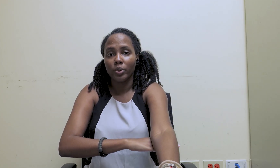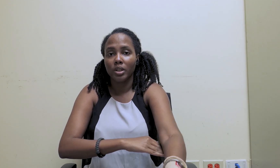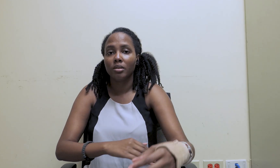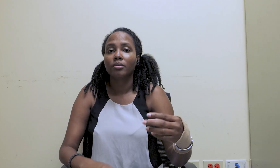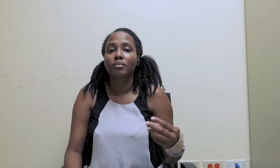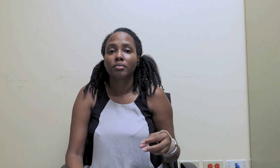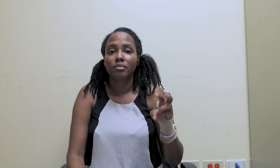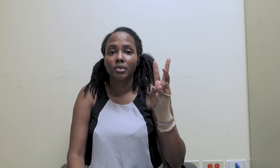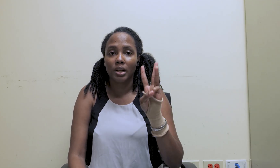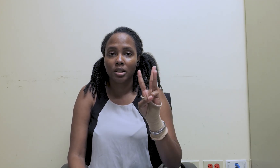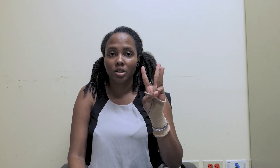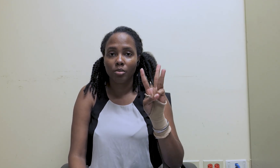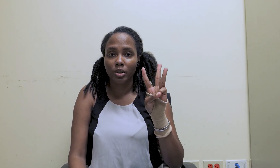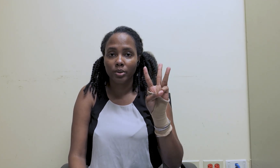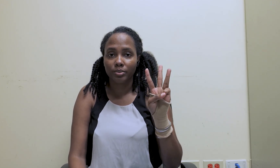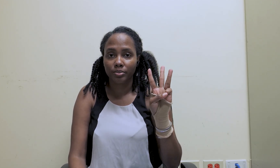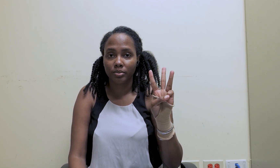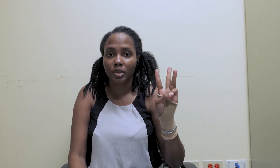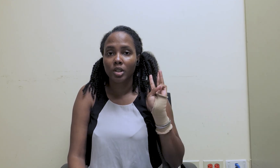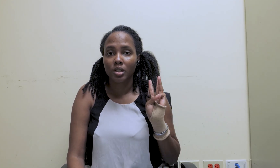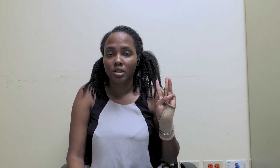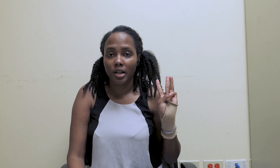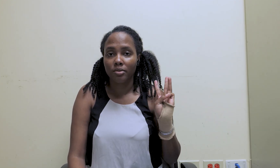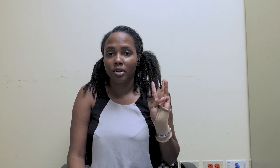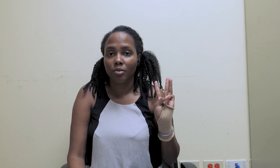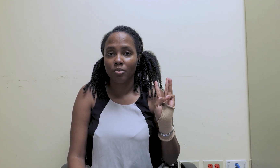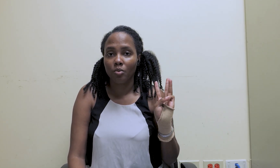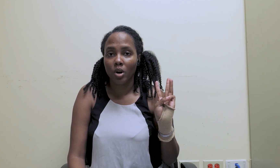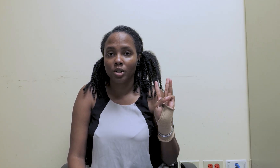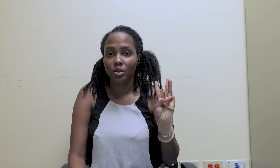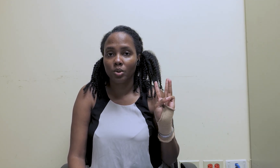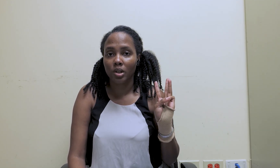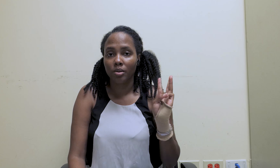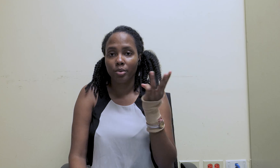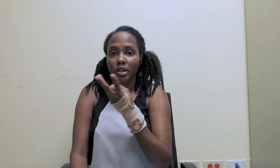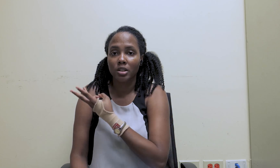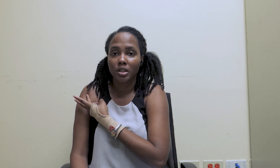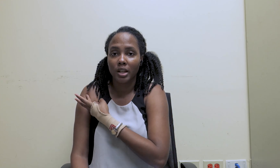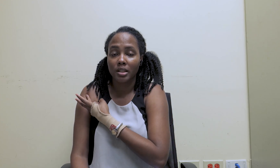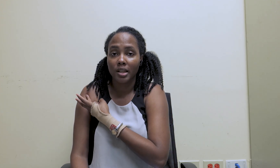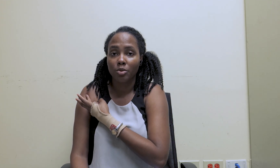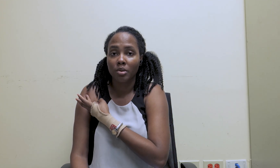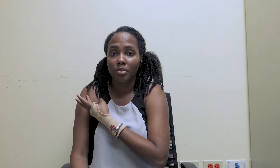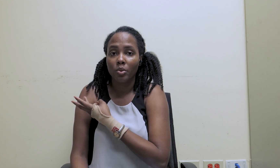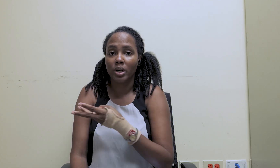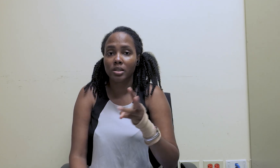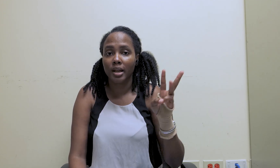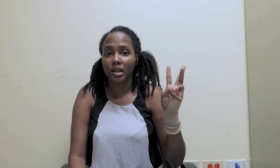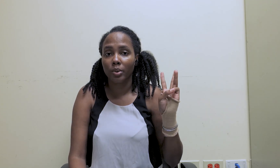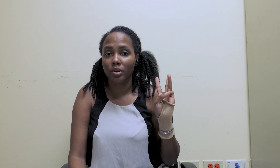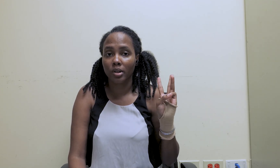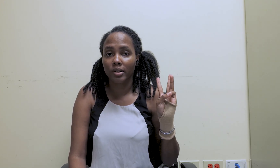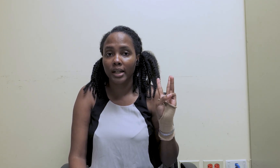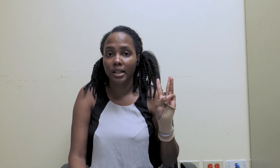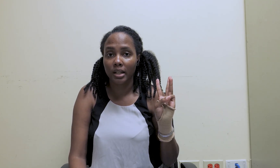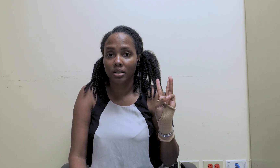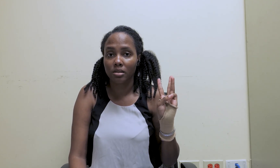We, the letter W, start from one shoulder, bring it to the next, and remember we're signing with our right hands.